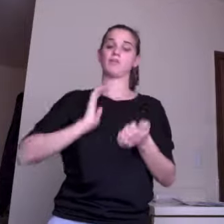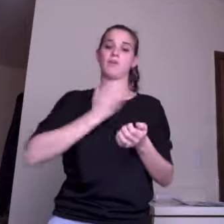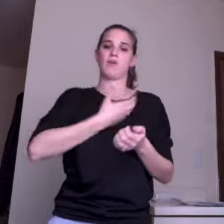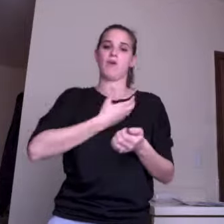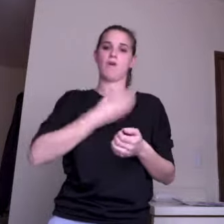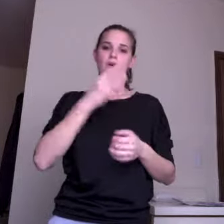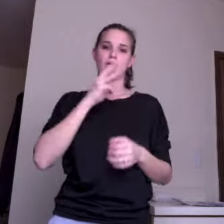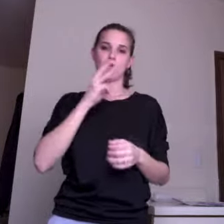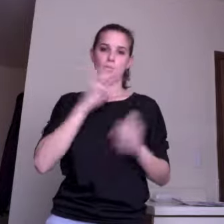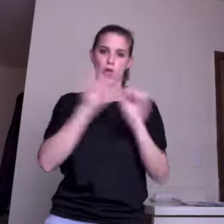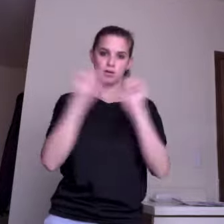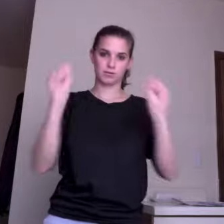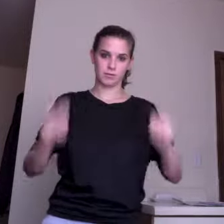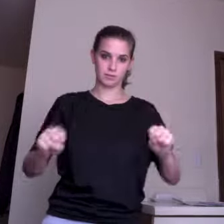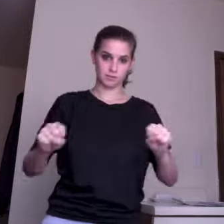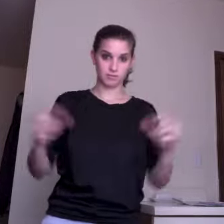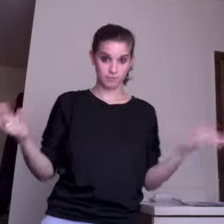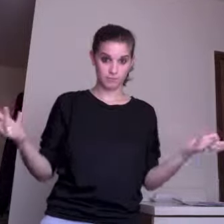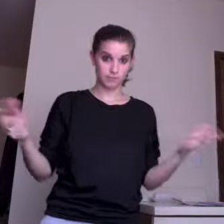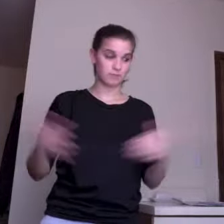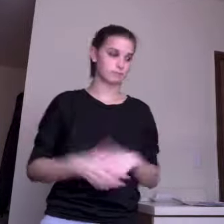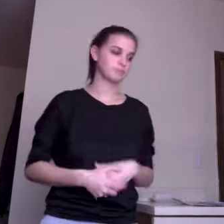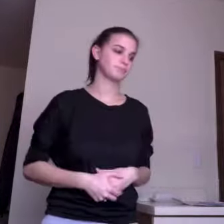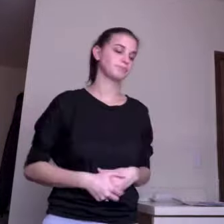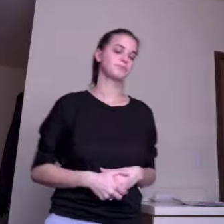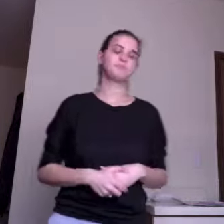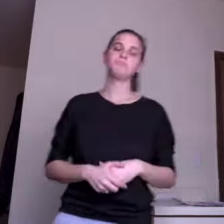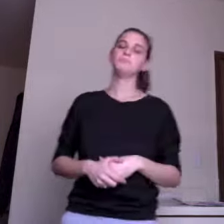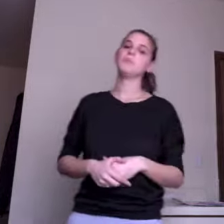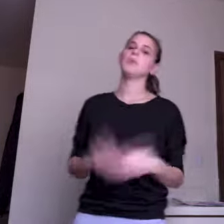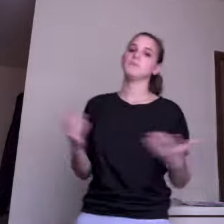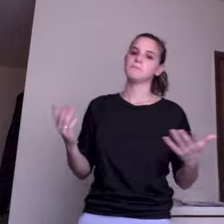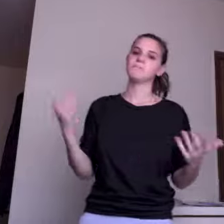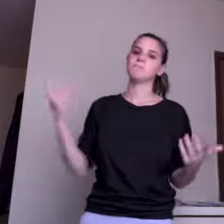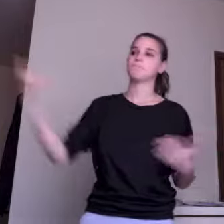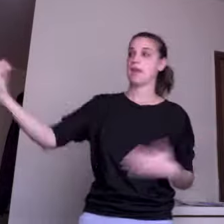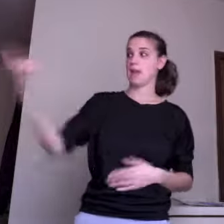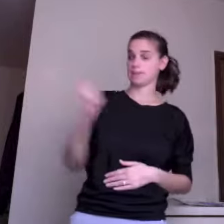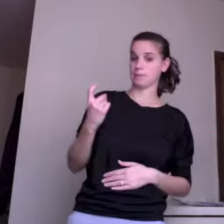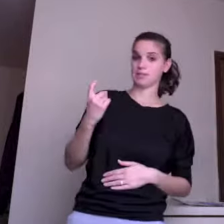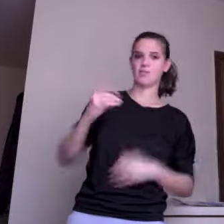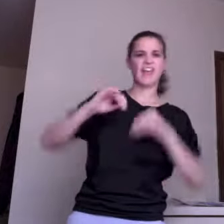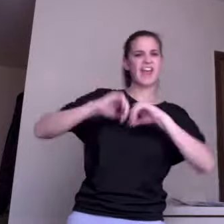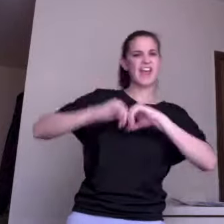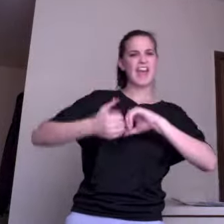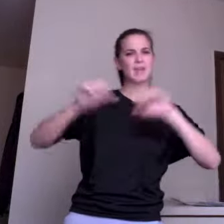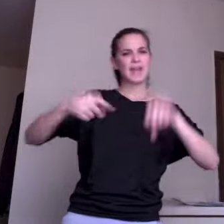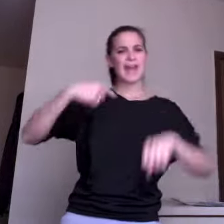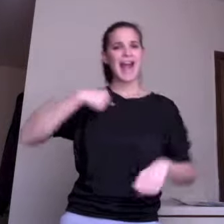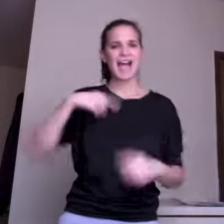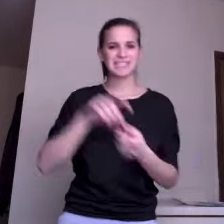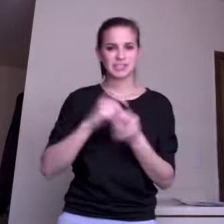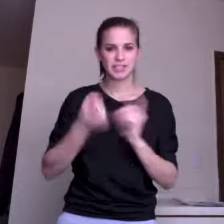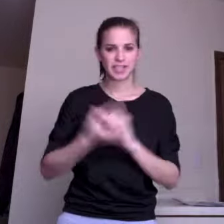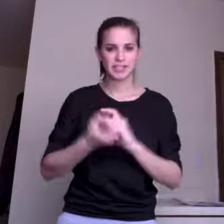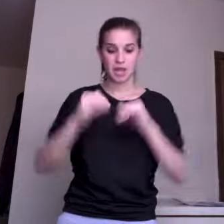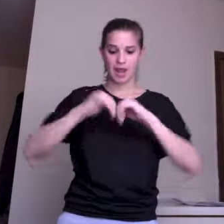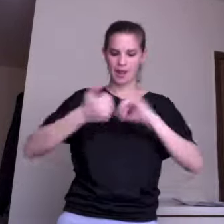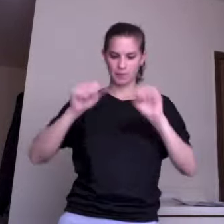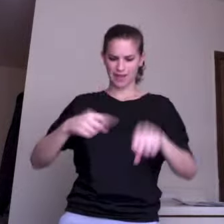it's grown to the supermarkets. So I asked myself, how can I change? How can I change these things? This is what I